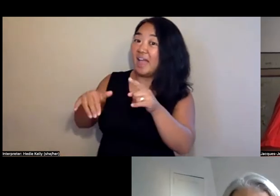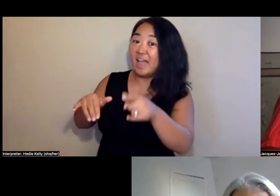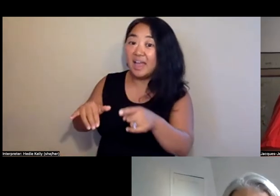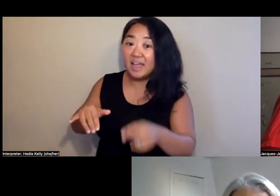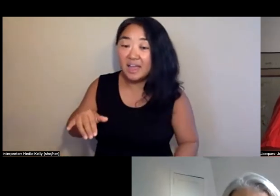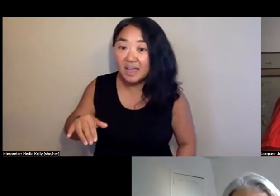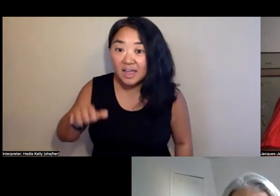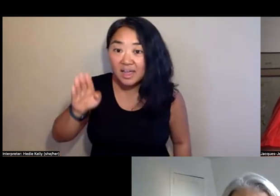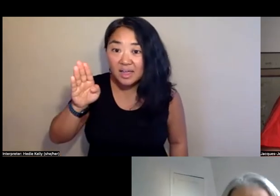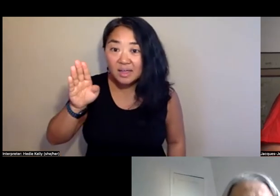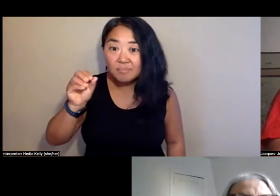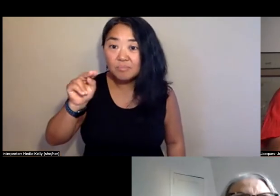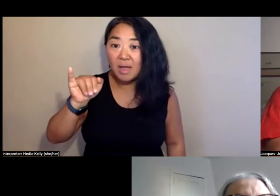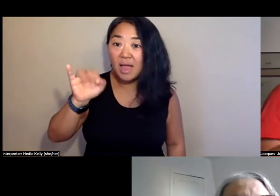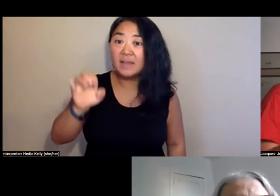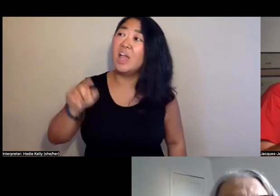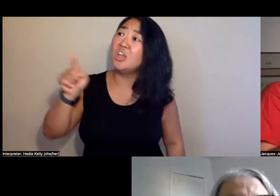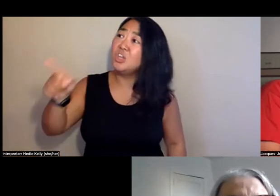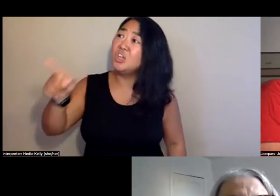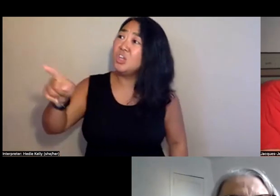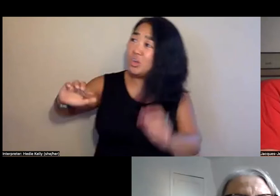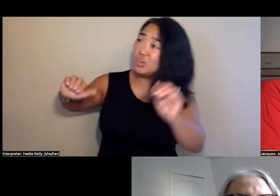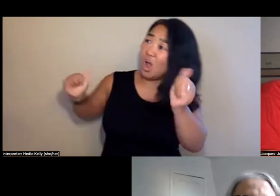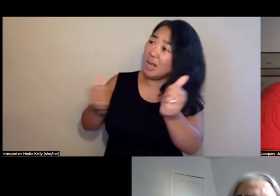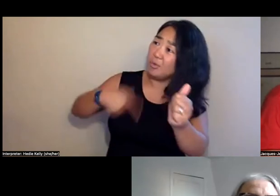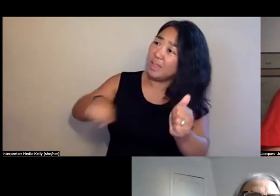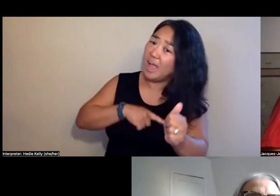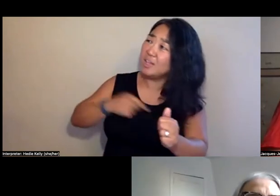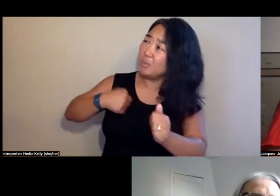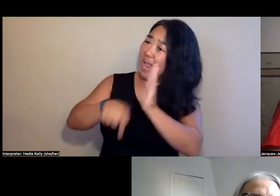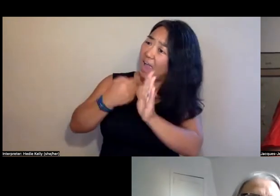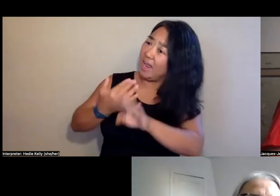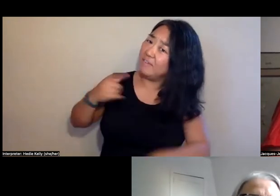caught up to us and we were an hour ahead of you. So even with your